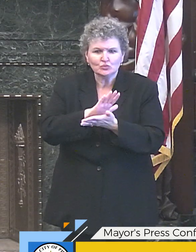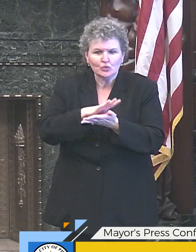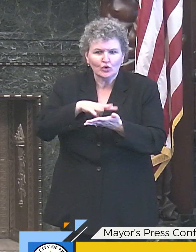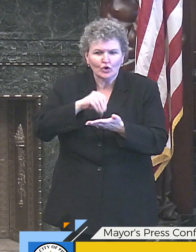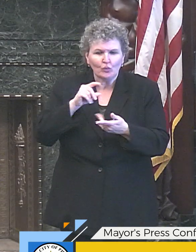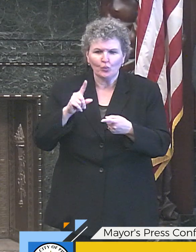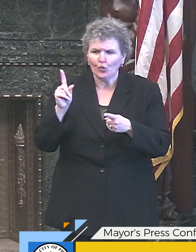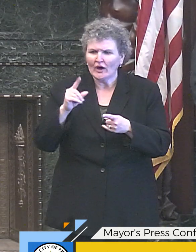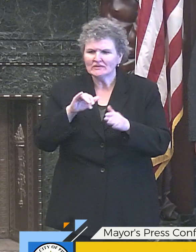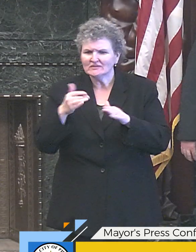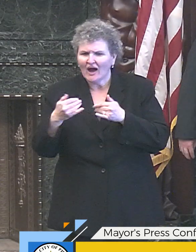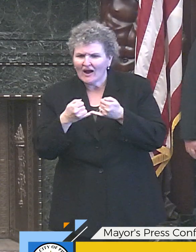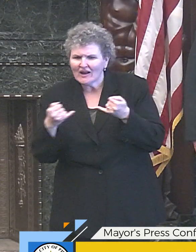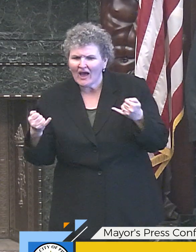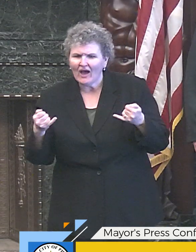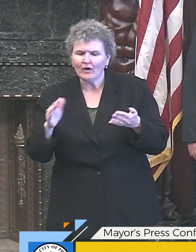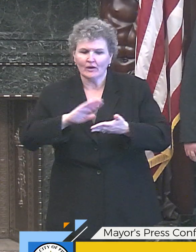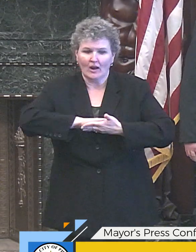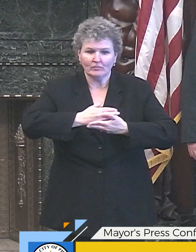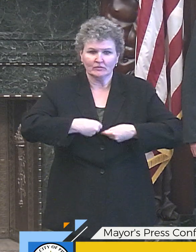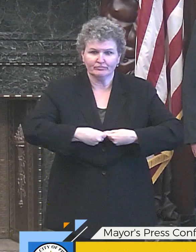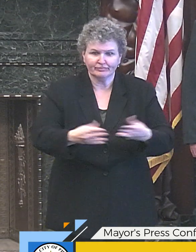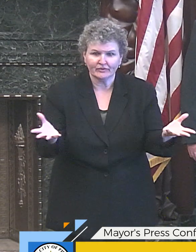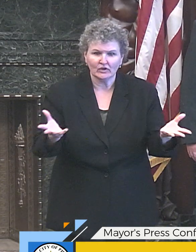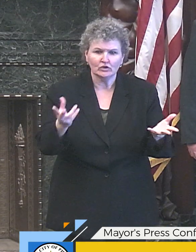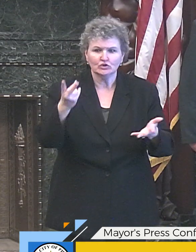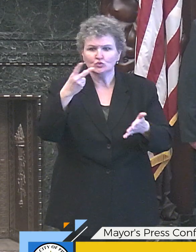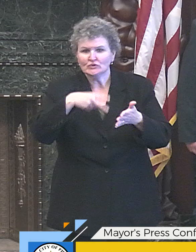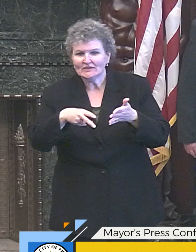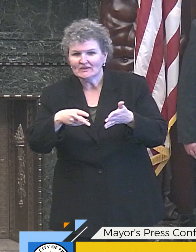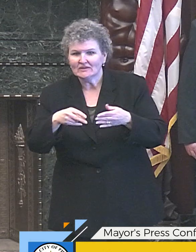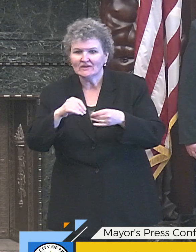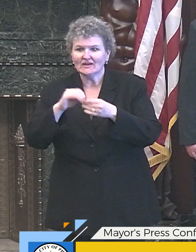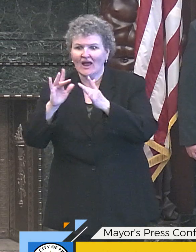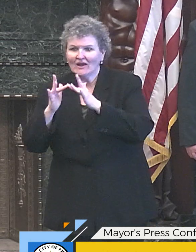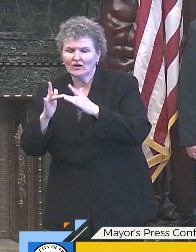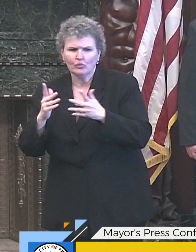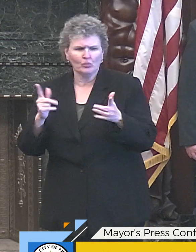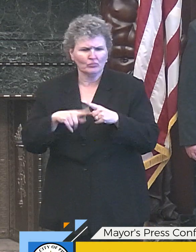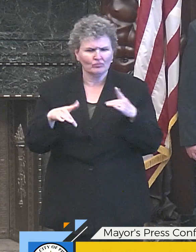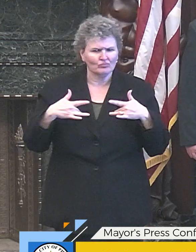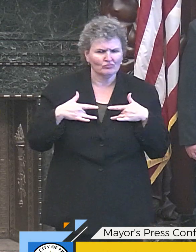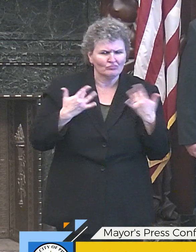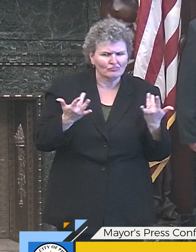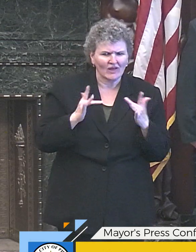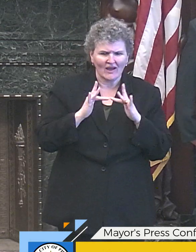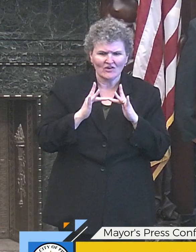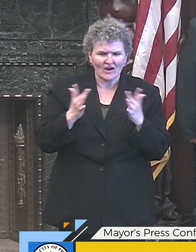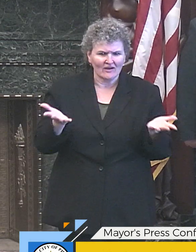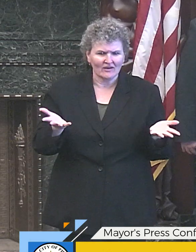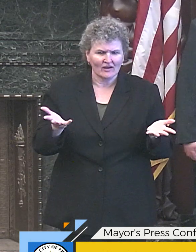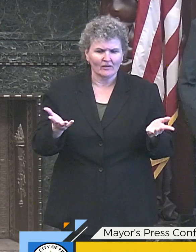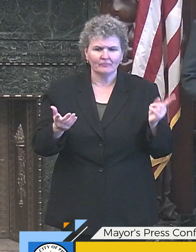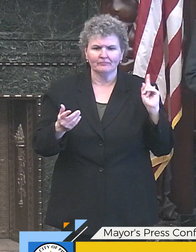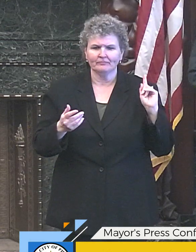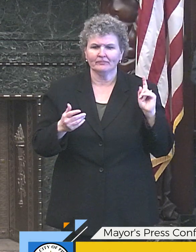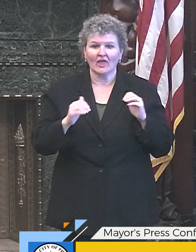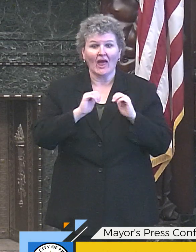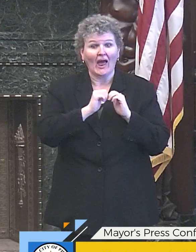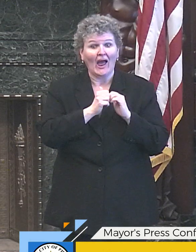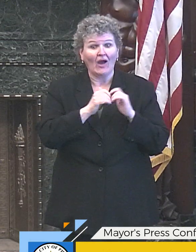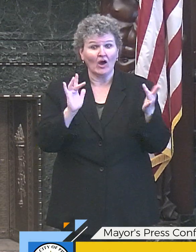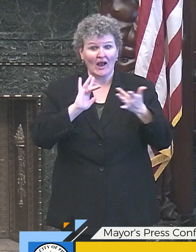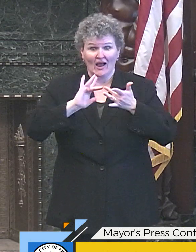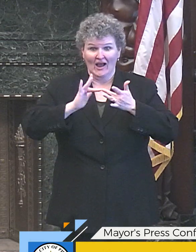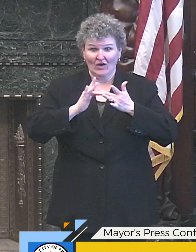getting internet, or how's that working out? I'm not exactly sure how the internet and Chromebooks are being delivered